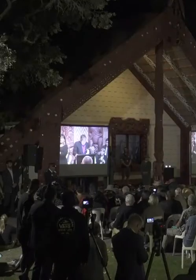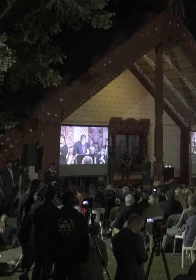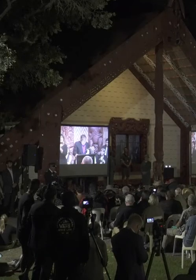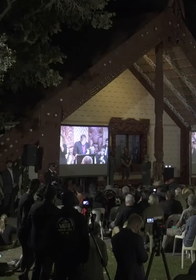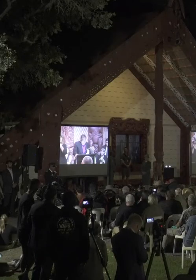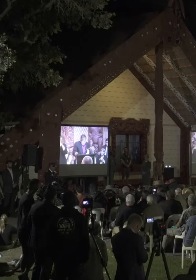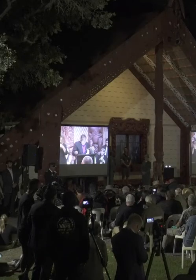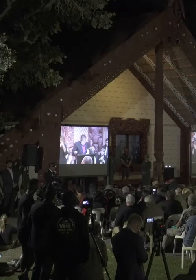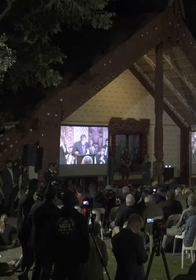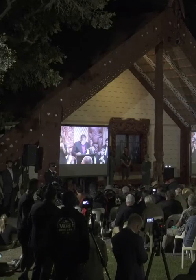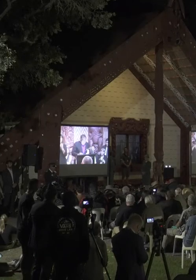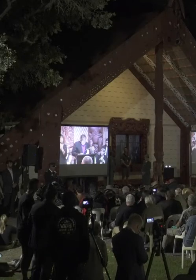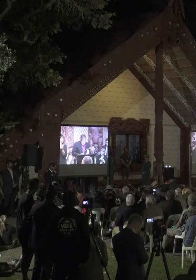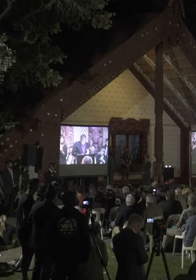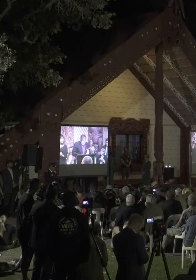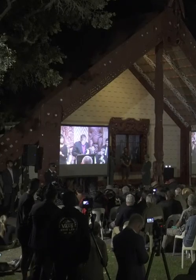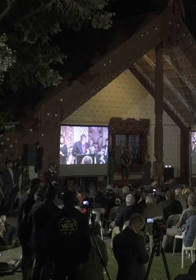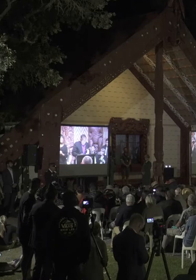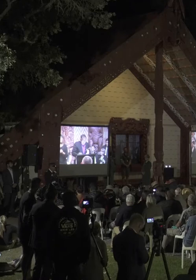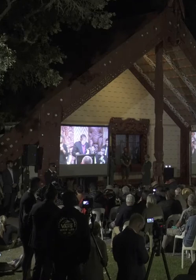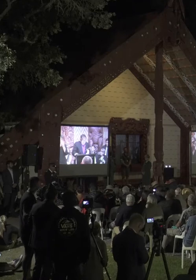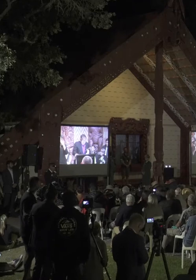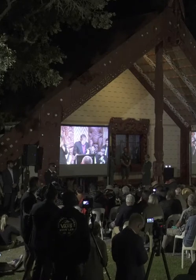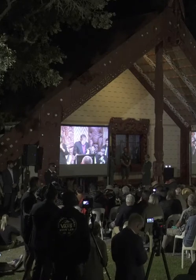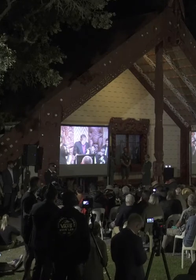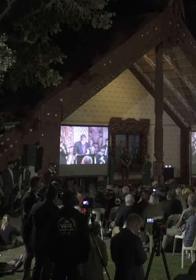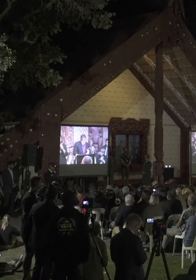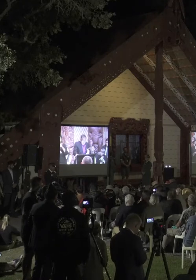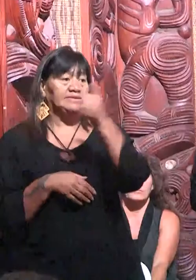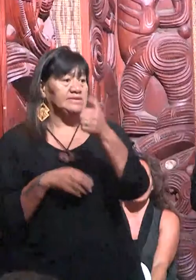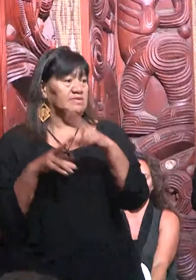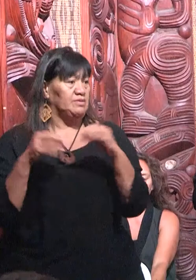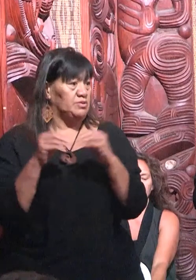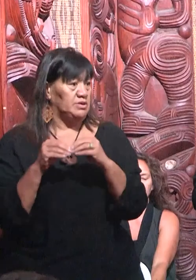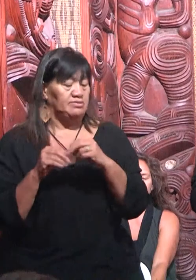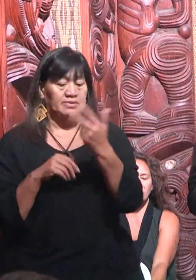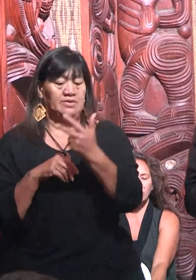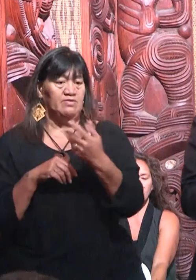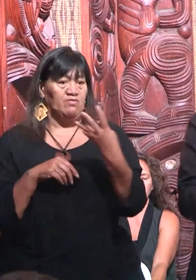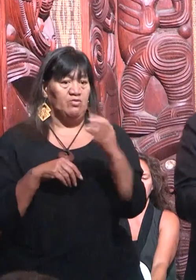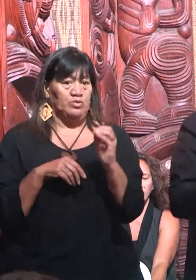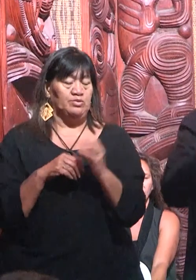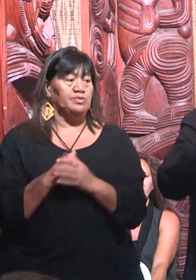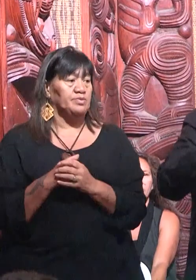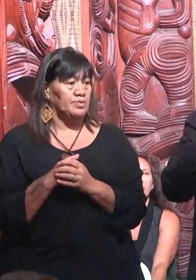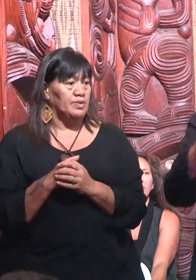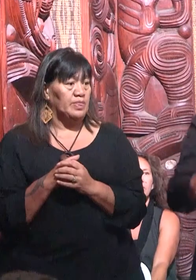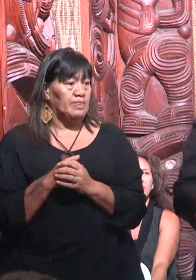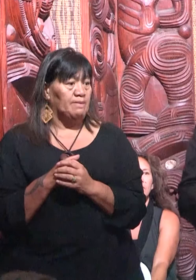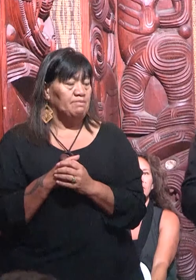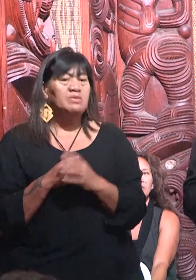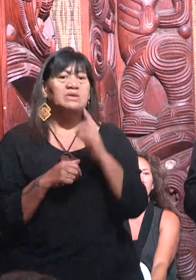o Waitangi, I whakaitie te ono o ngā rā pepuere ko tai mana wararau whātikau. Ko hau